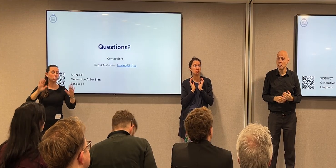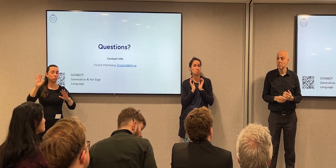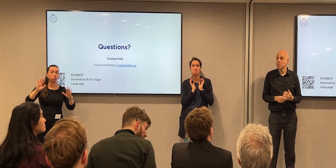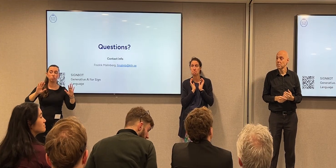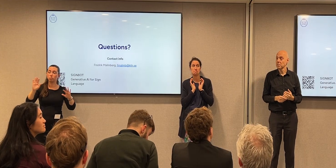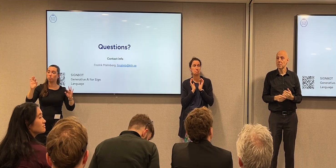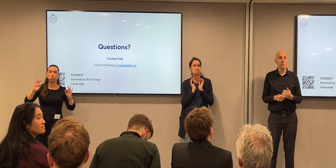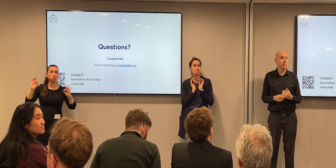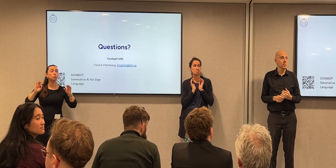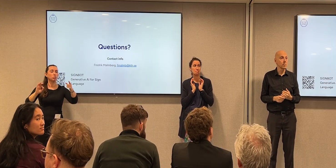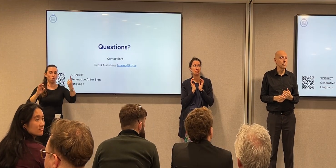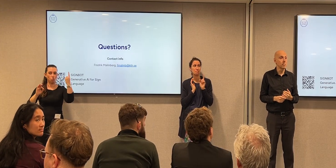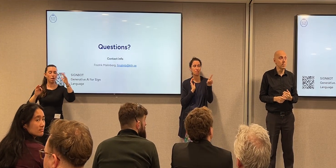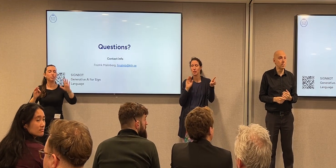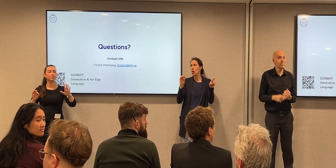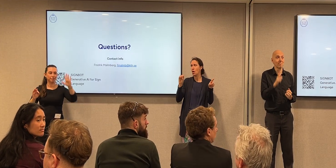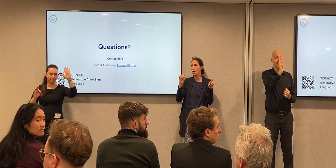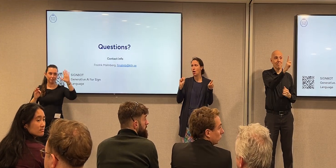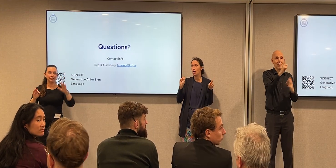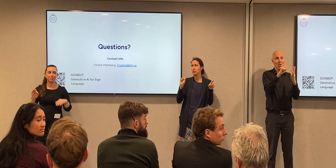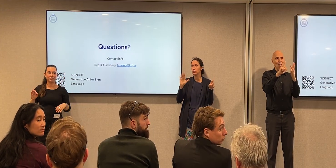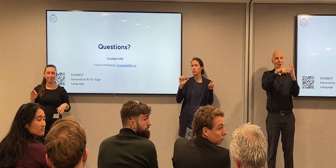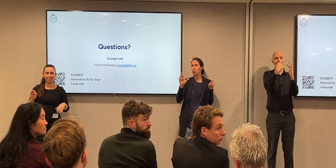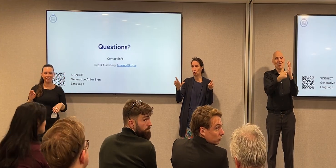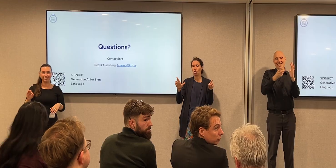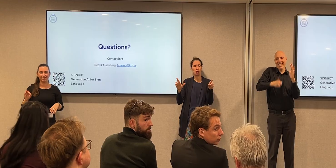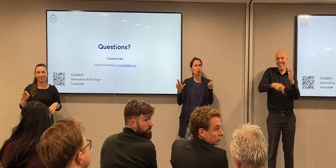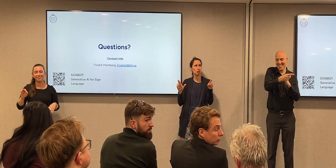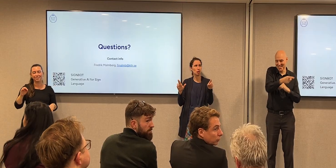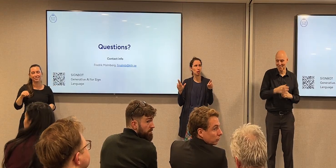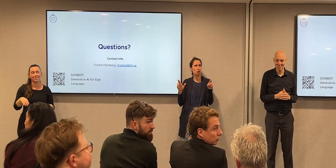Okay. Yep, I'll speak again.